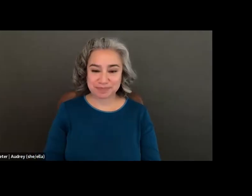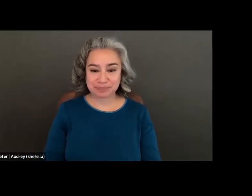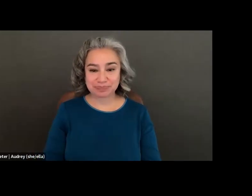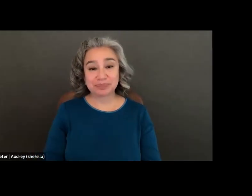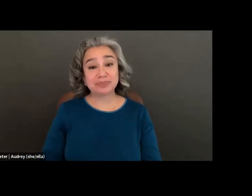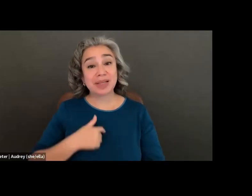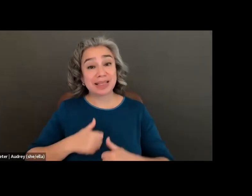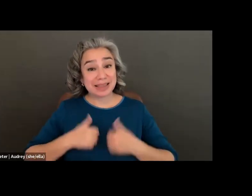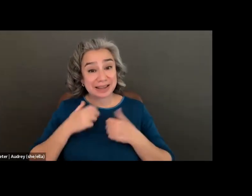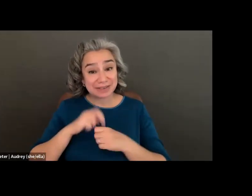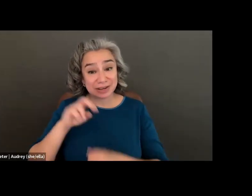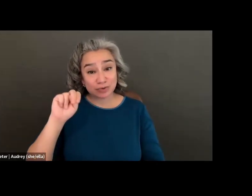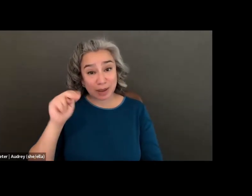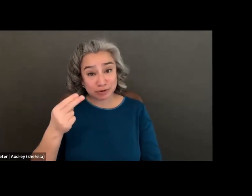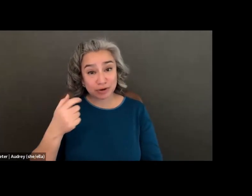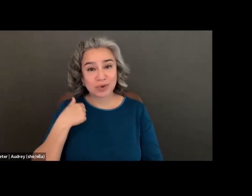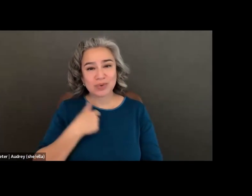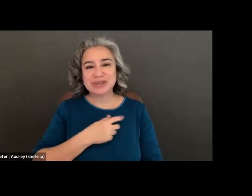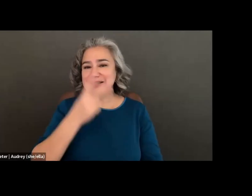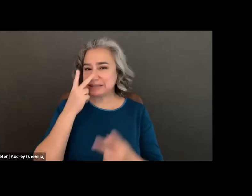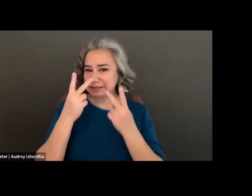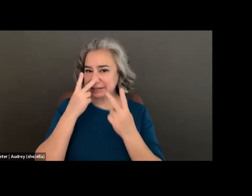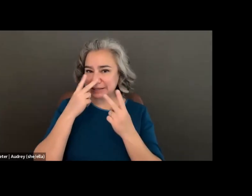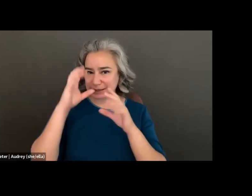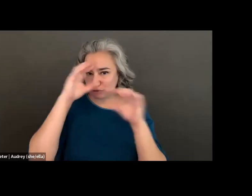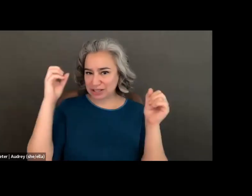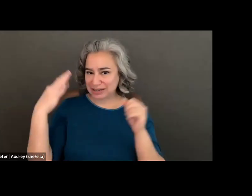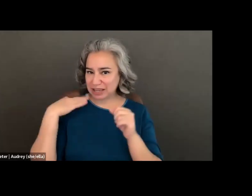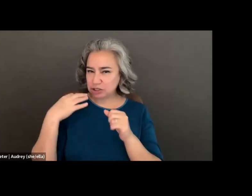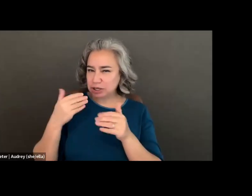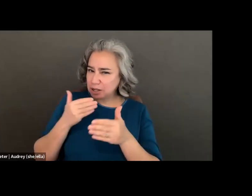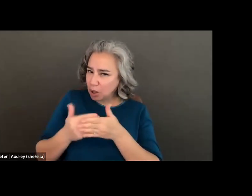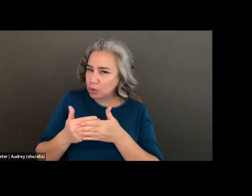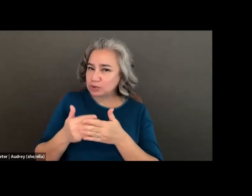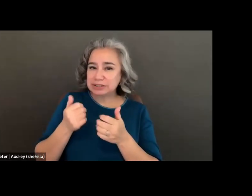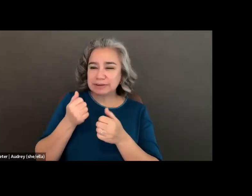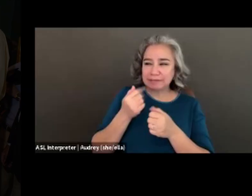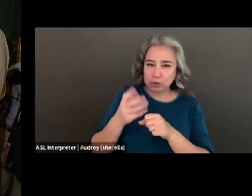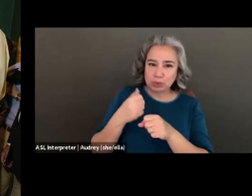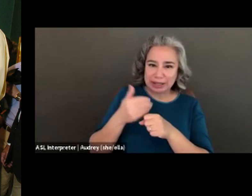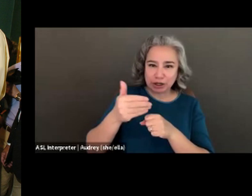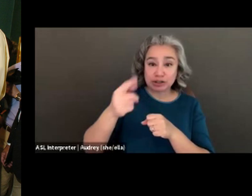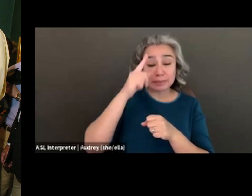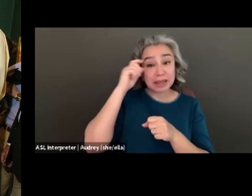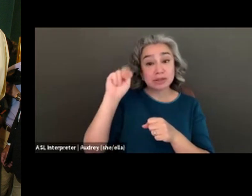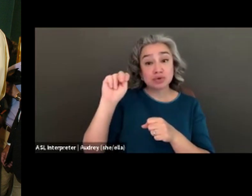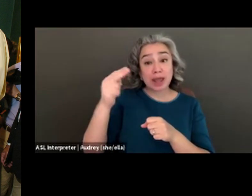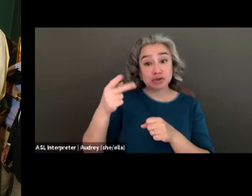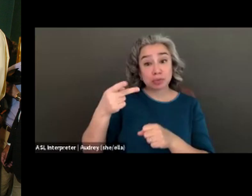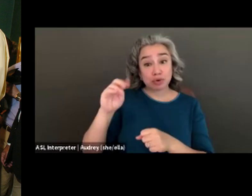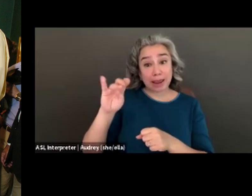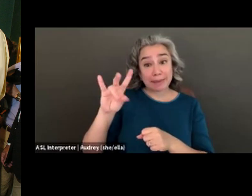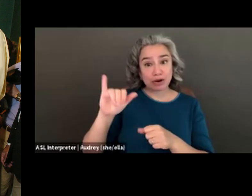Living in New Hampshire, we get to see the presidential candidates up close every few years, because the New Hampshire primary has been